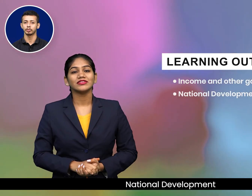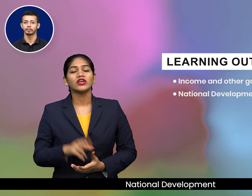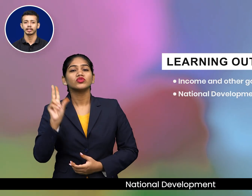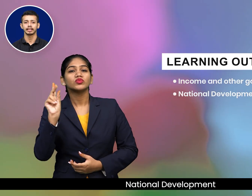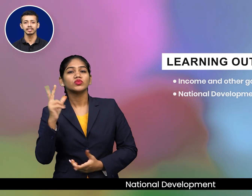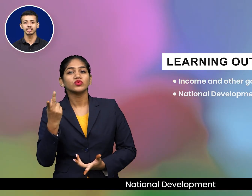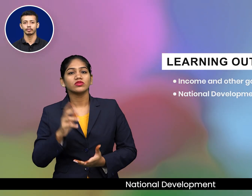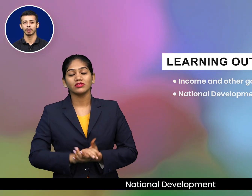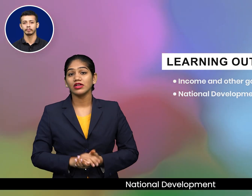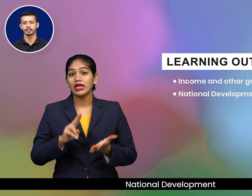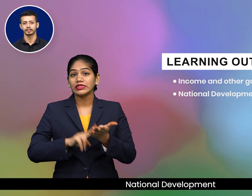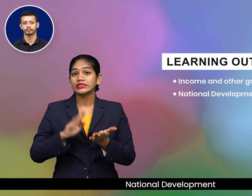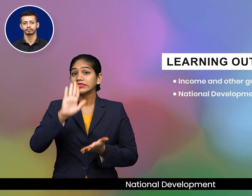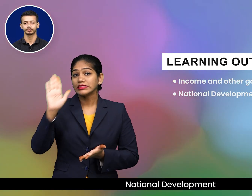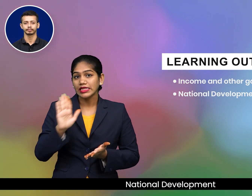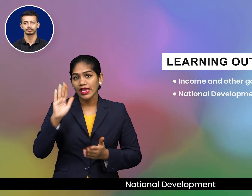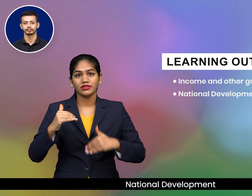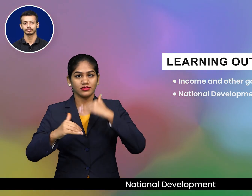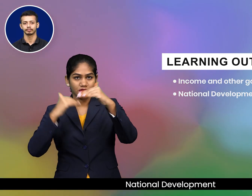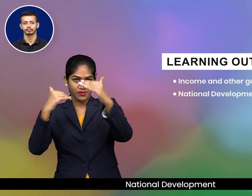Number 2. National development.